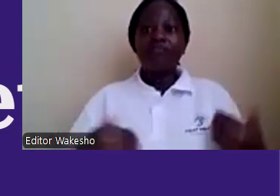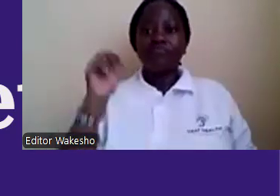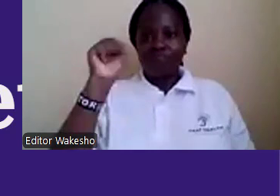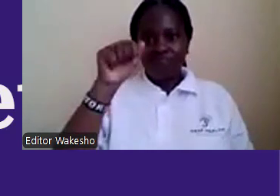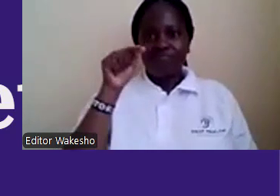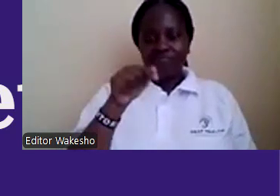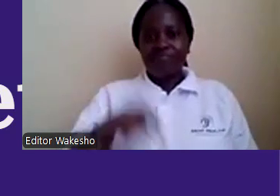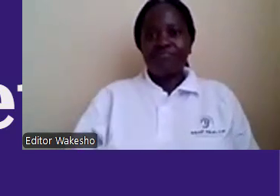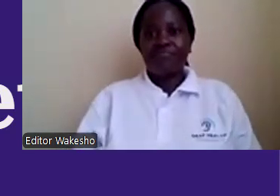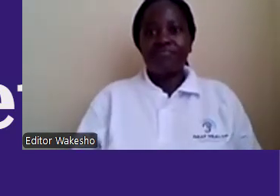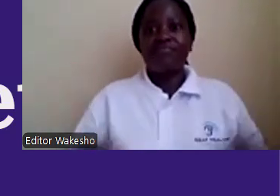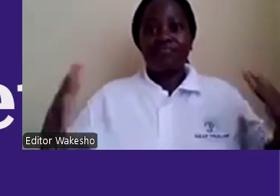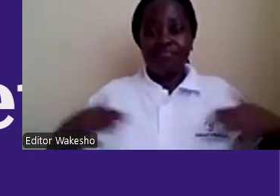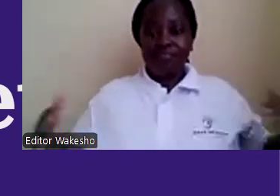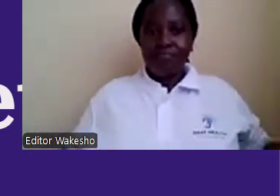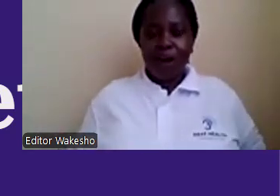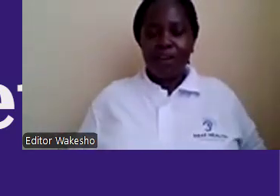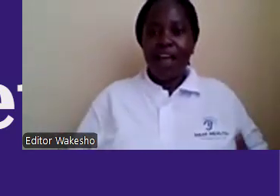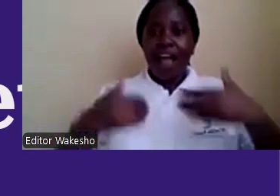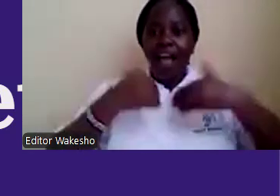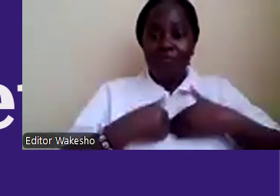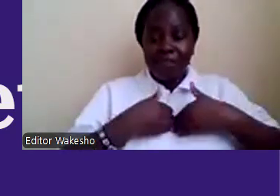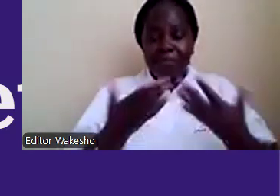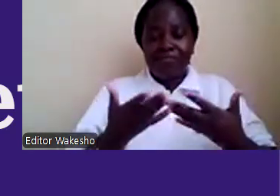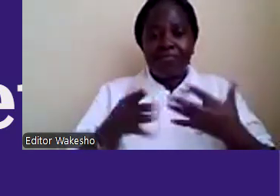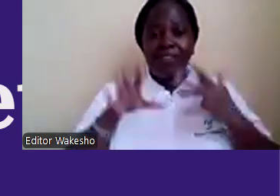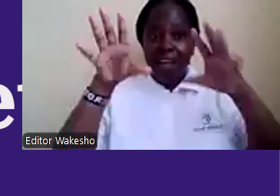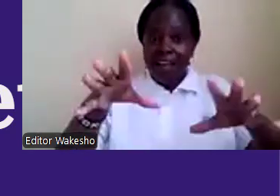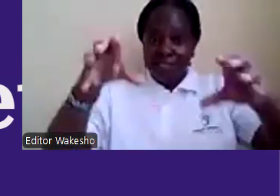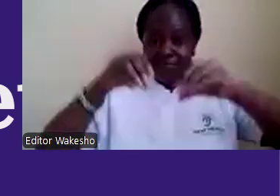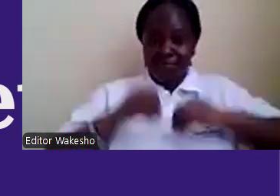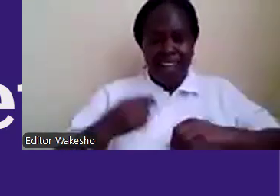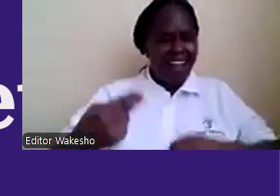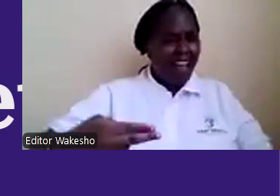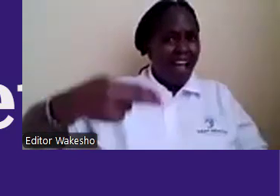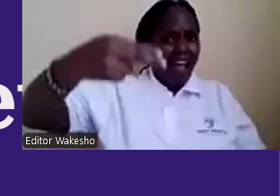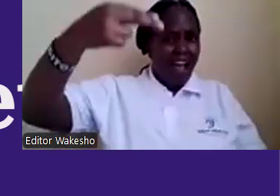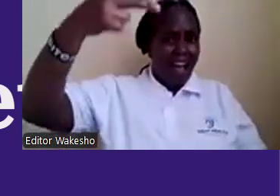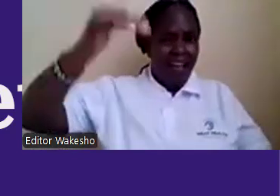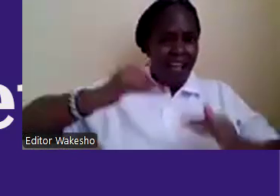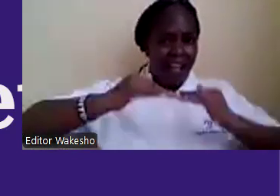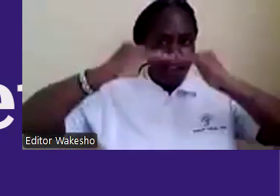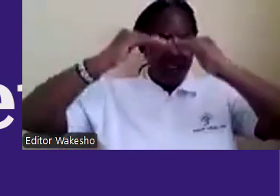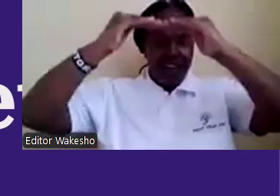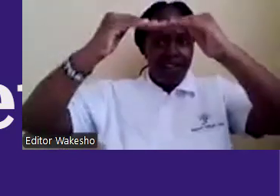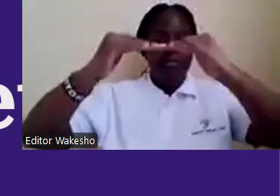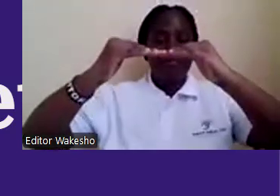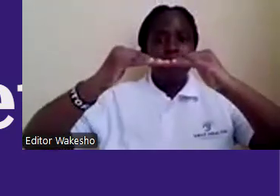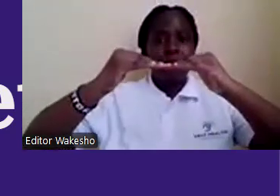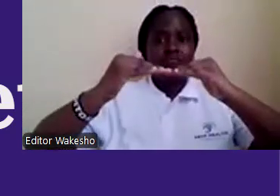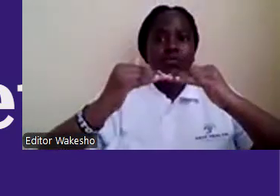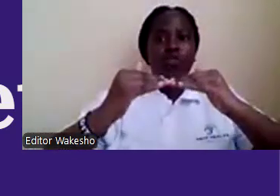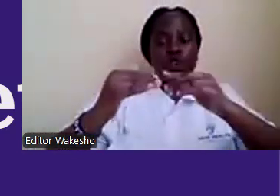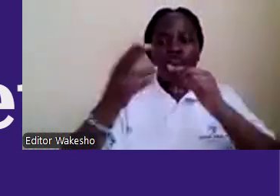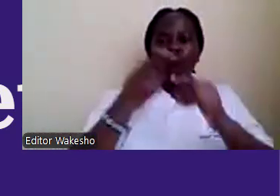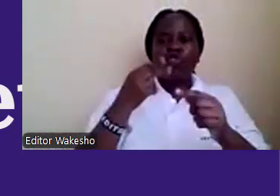body is not designed to tolerate very high levels of glucose within the blood for